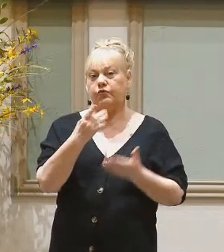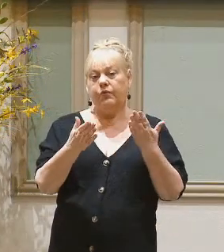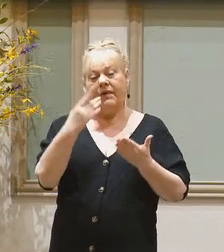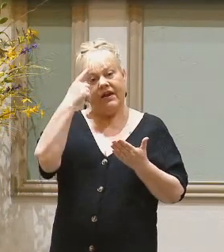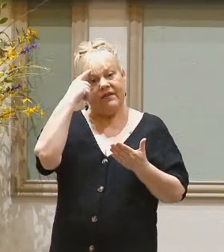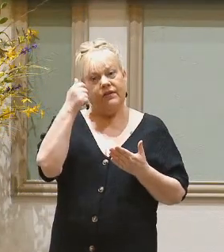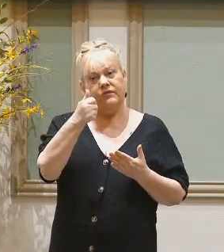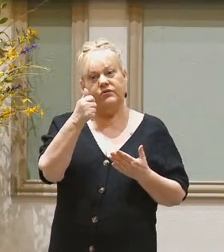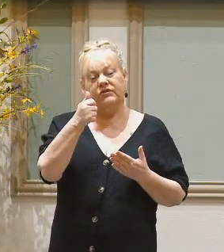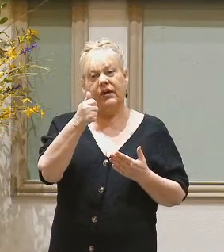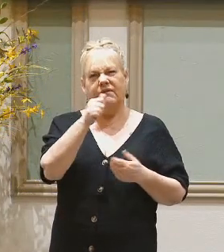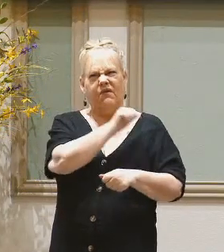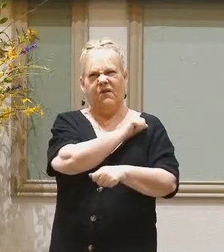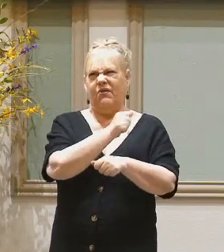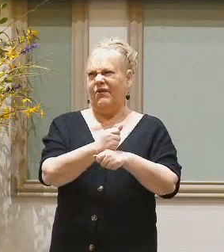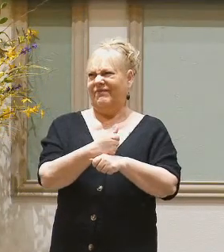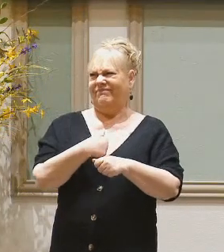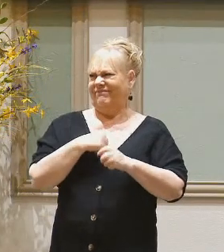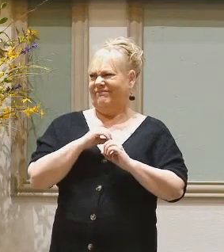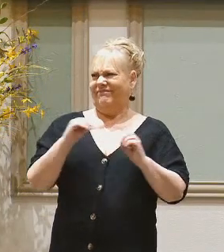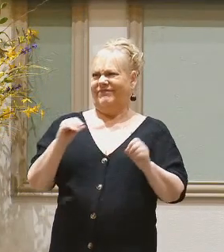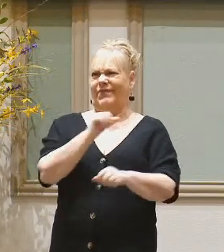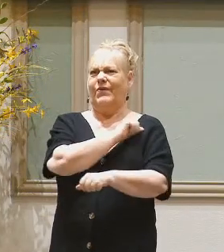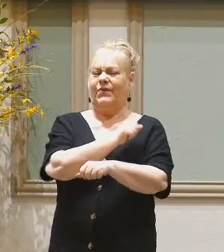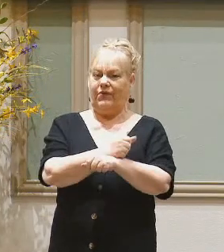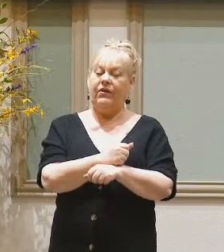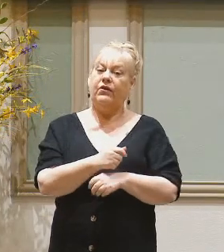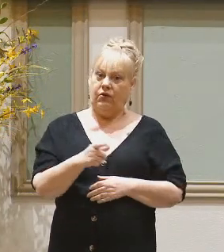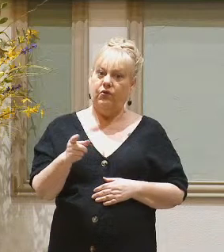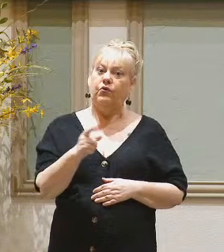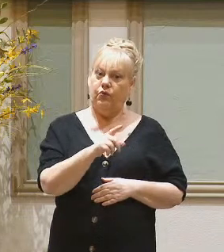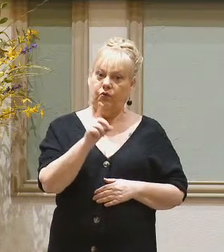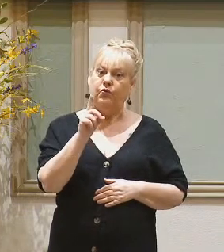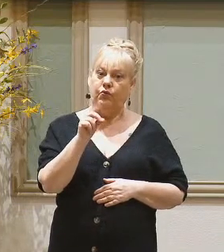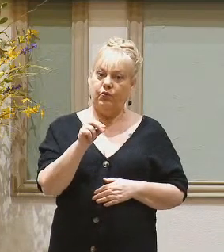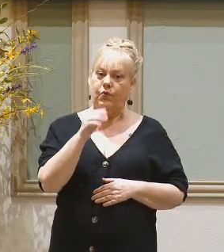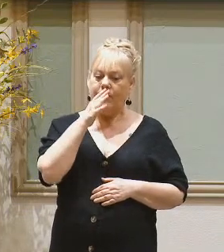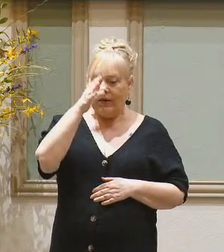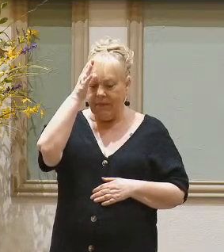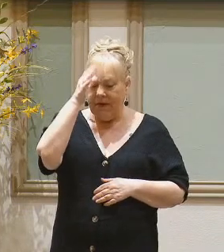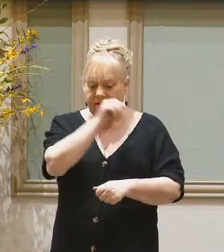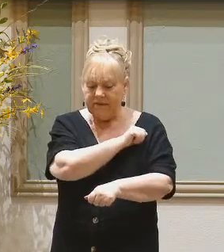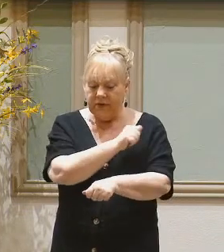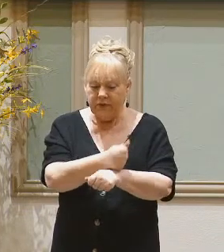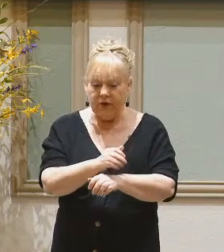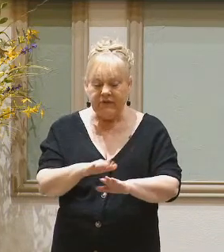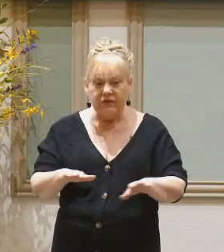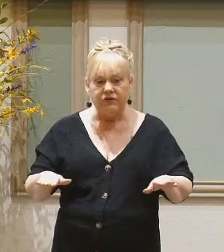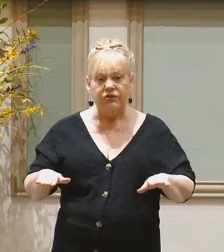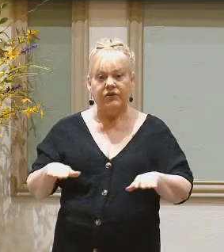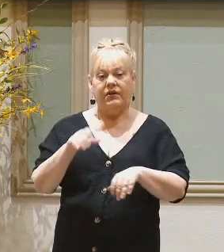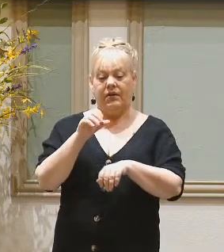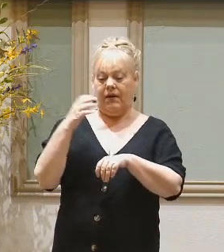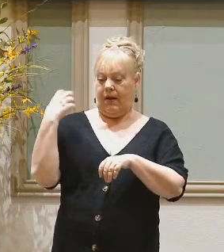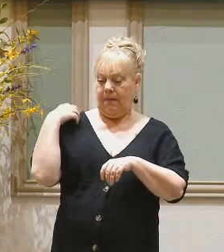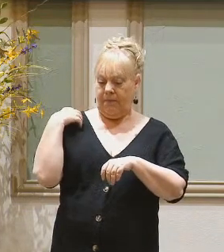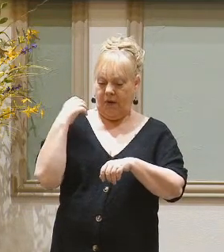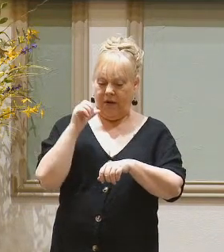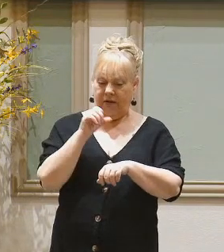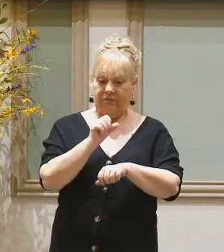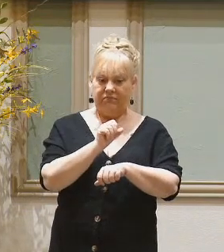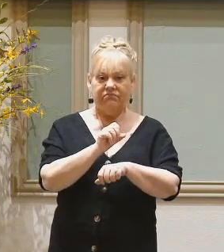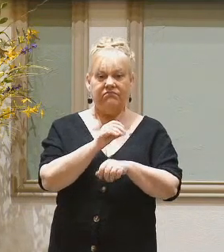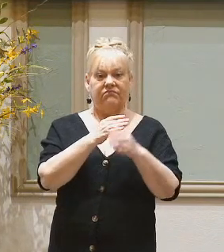thinking to yourself, authority? I don't have any authority. You do. Parents have authority over their children. Employers have authority over